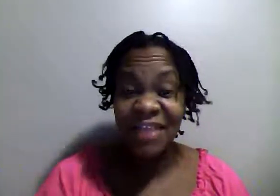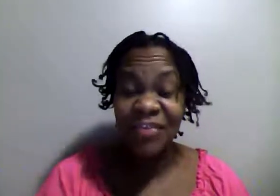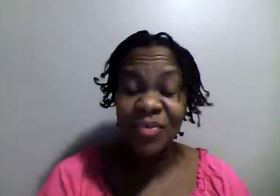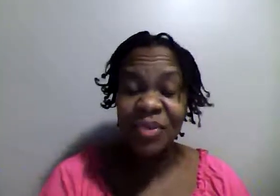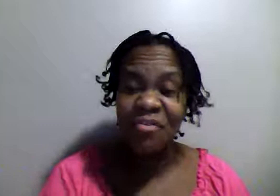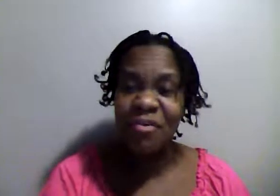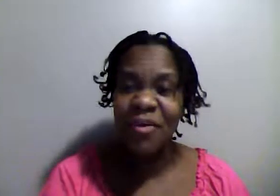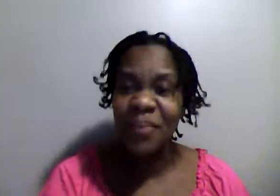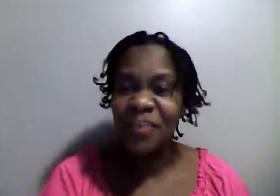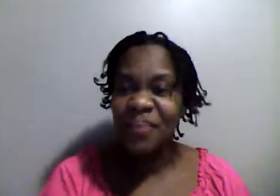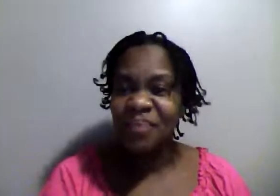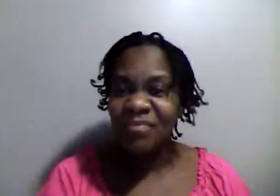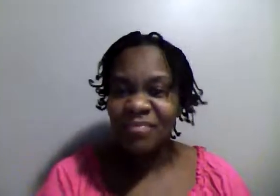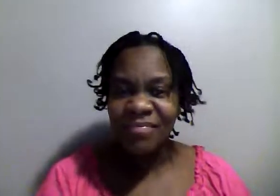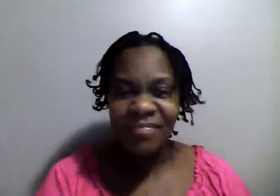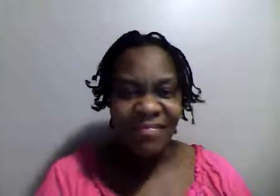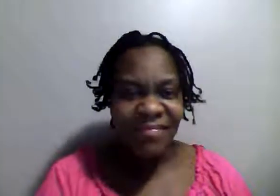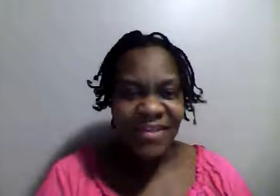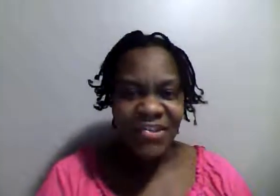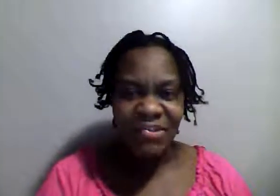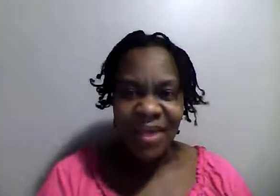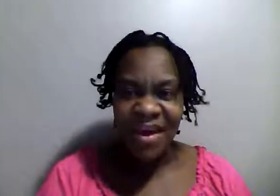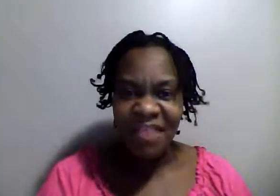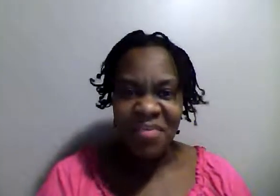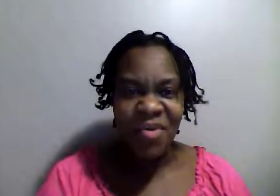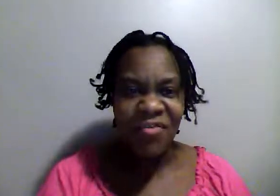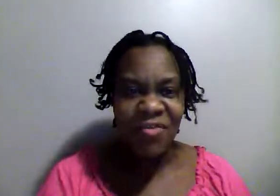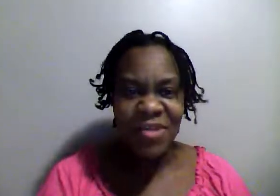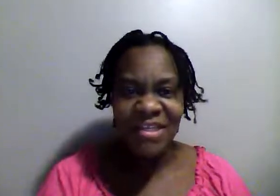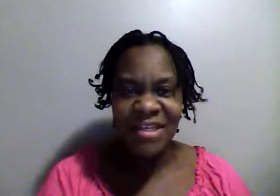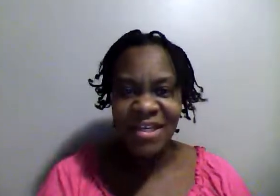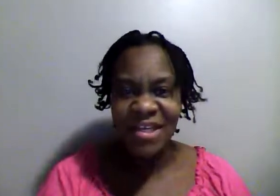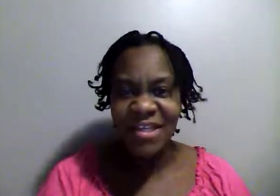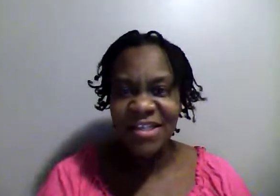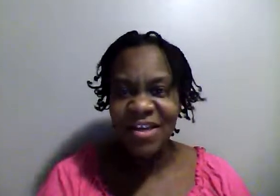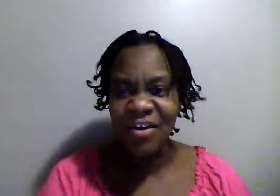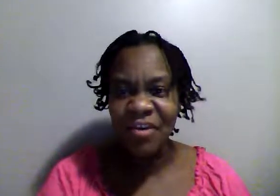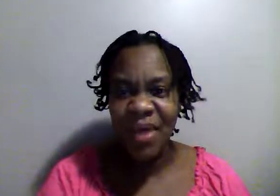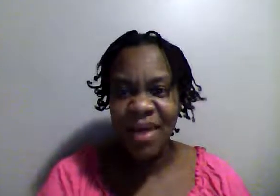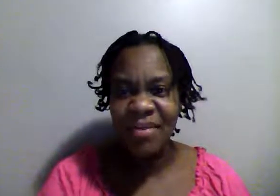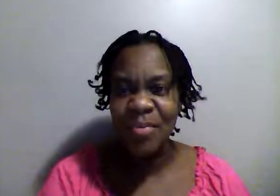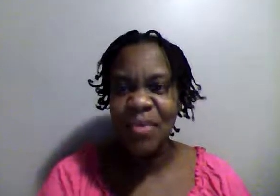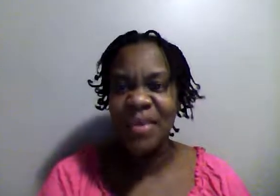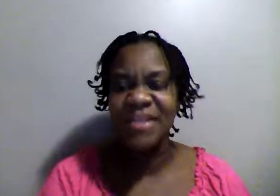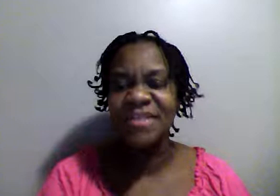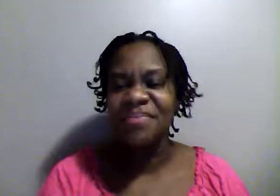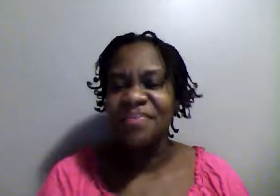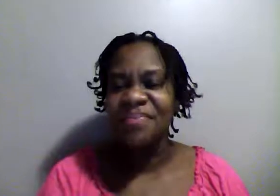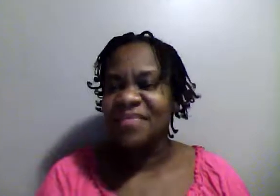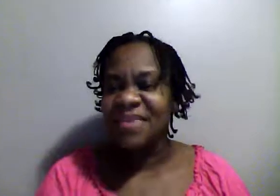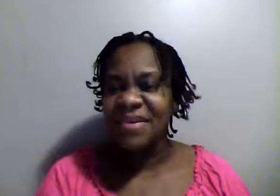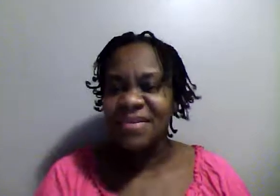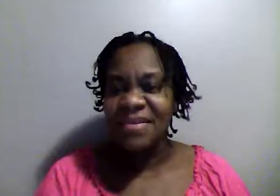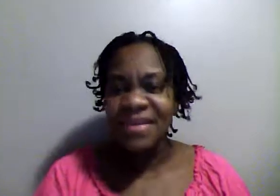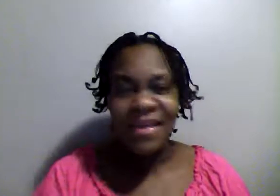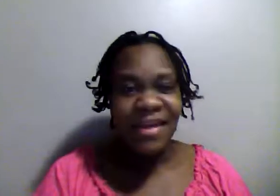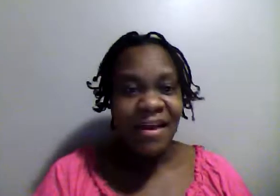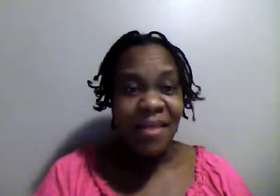it will grow. So I have about 4 seedlings there growing at the moment. I'm going